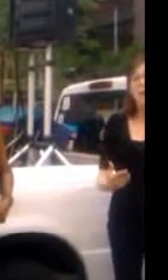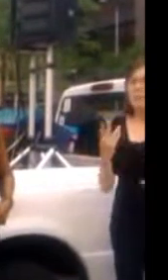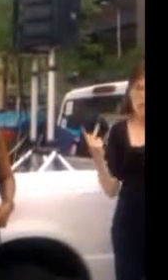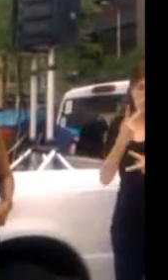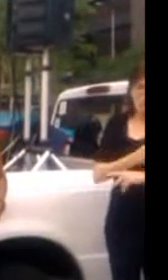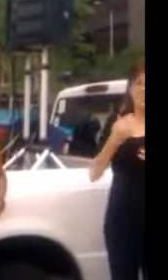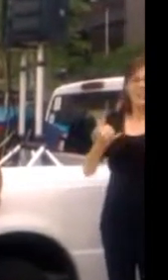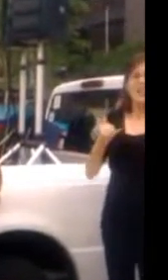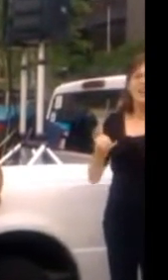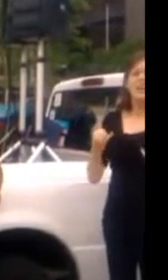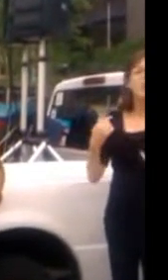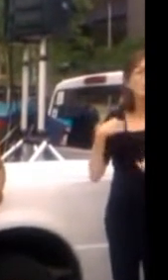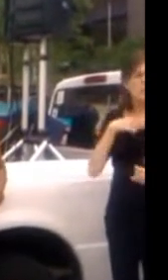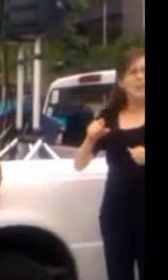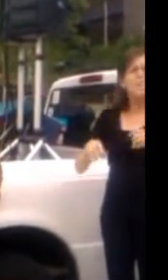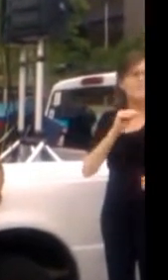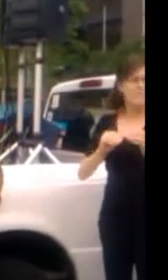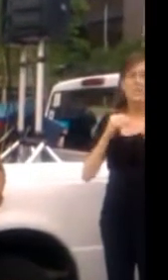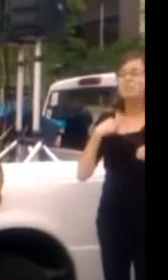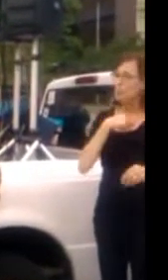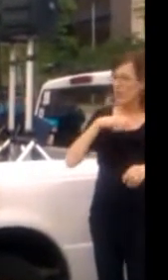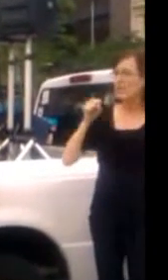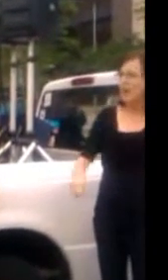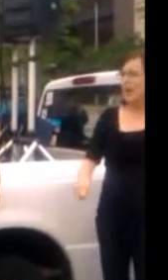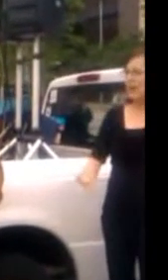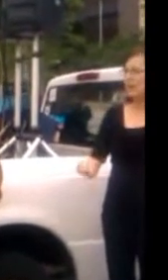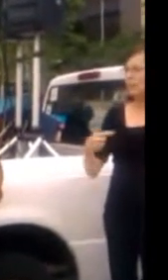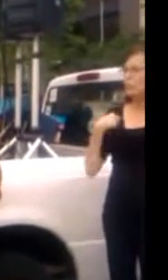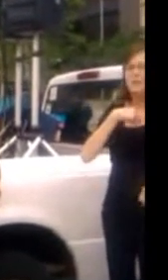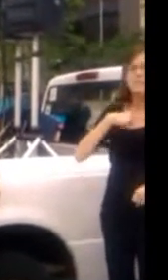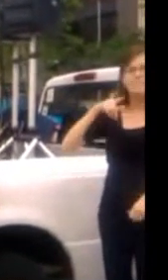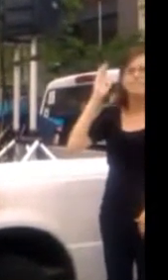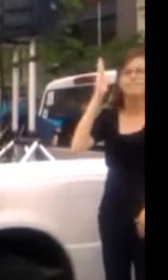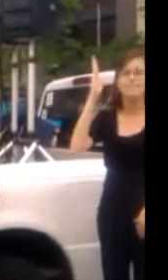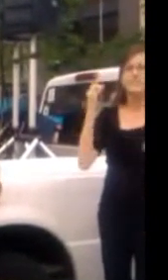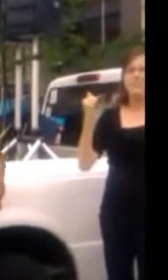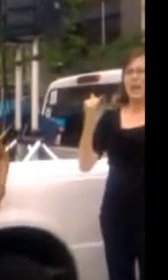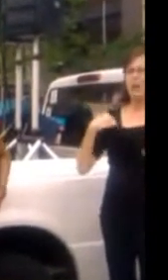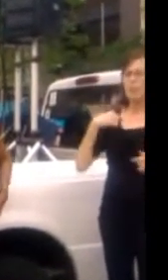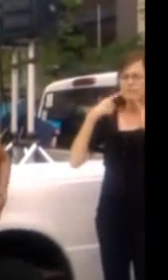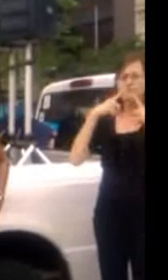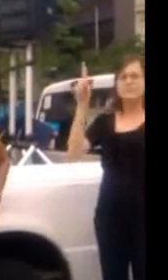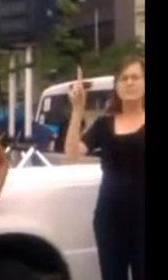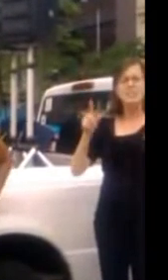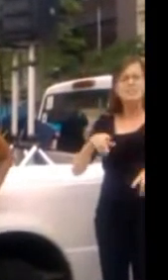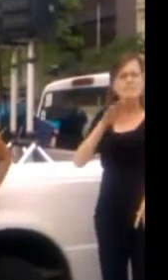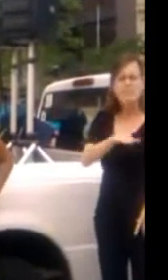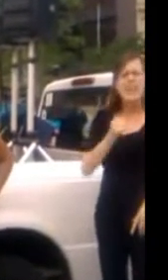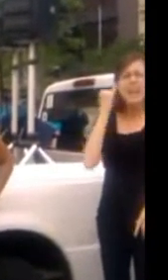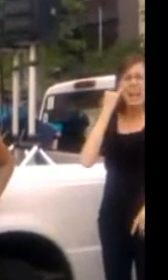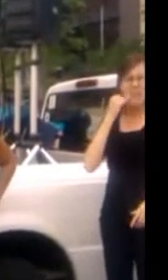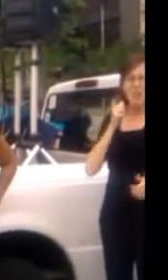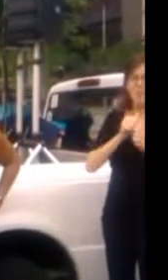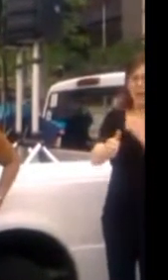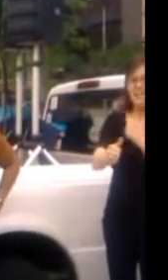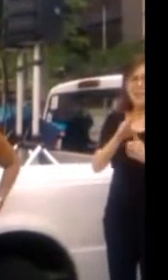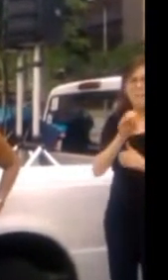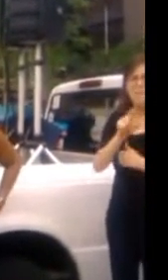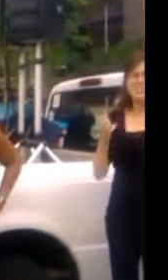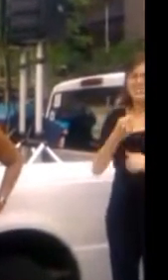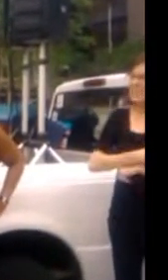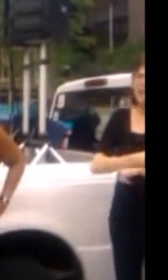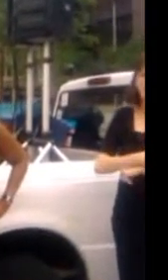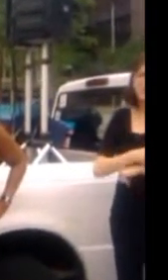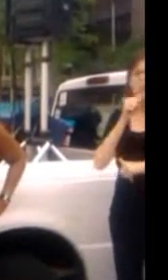we can overturn this. We can speak out now and say, if you pass that budget today, it's not